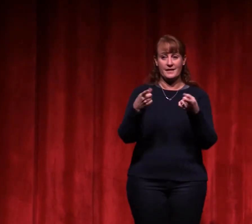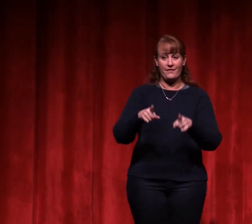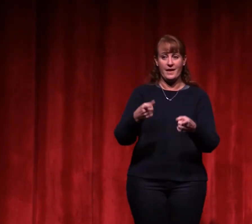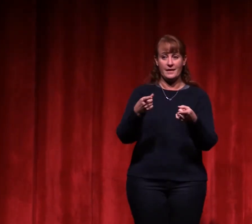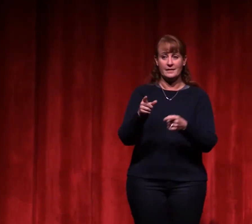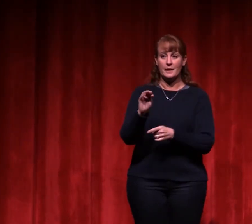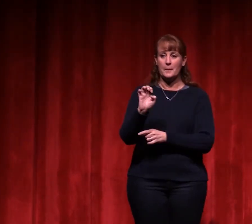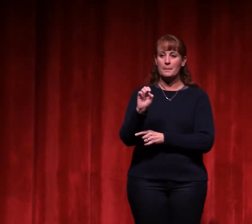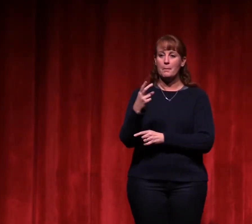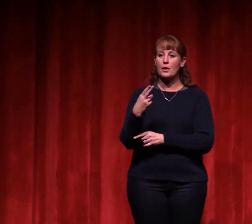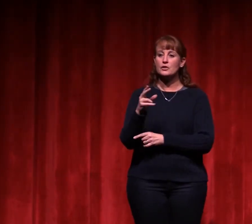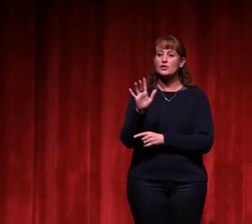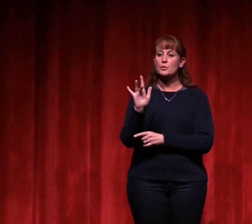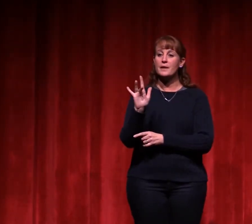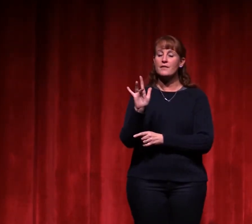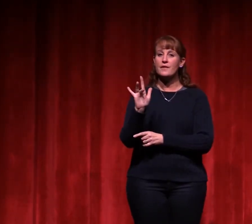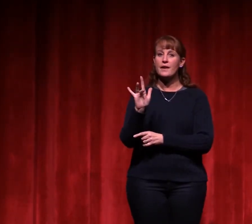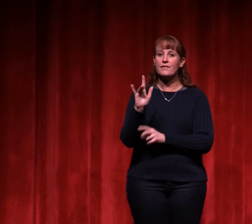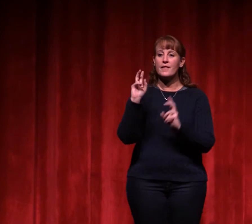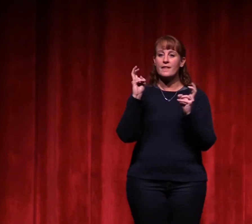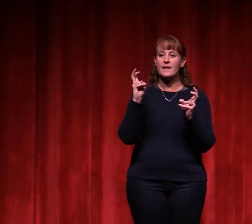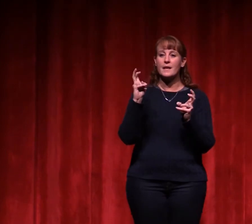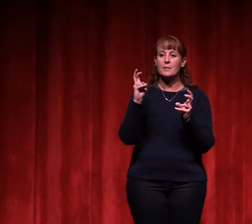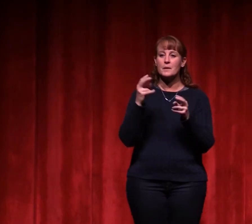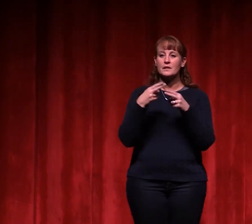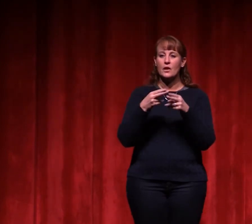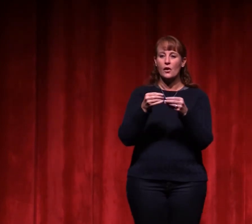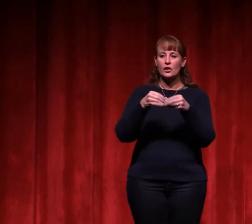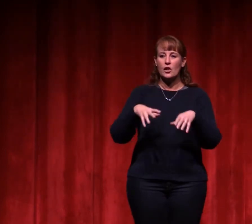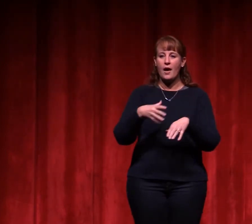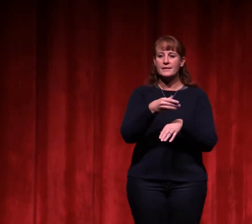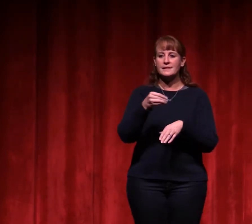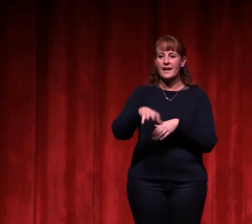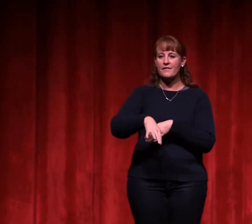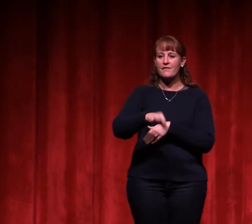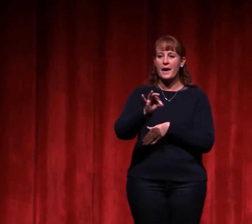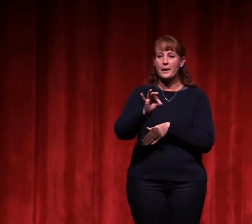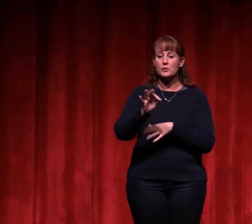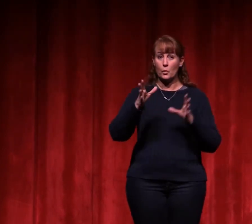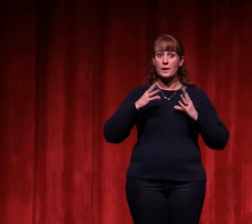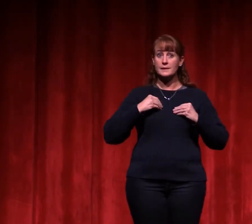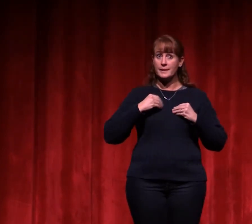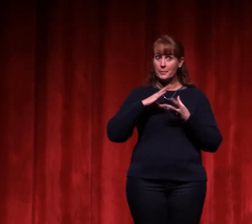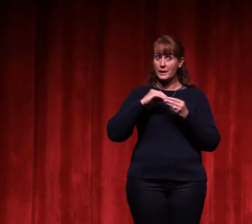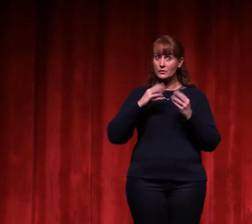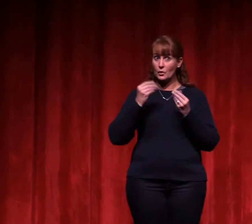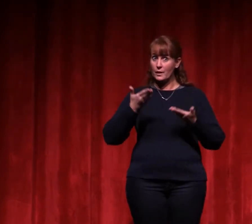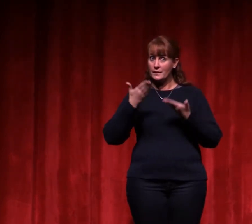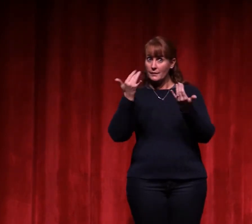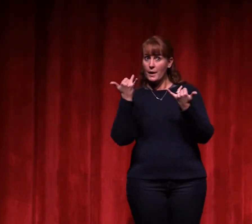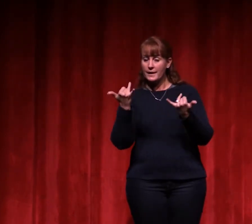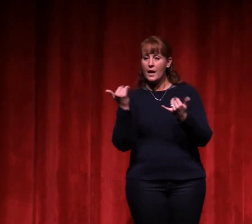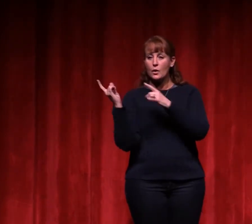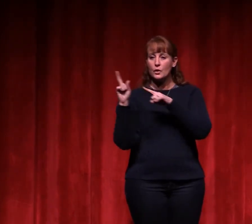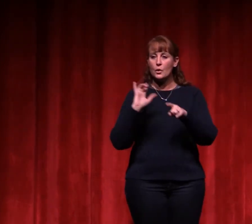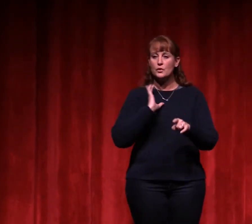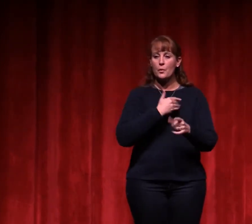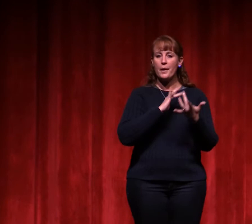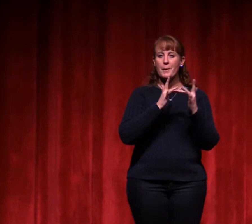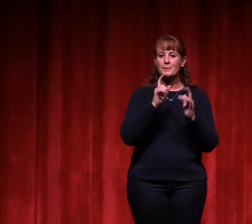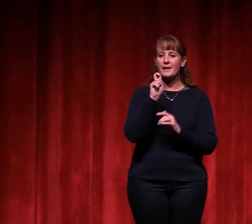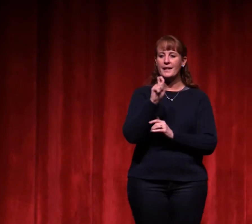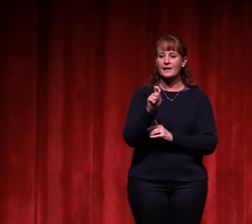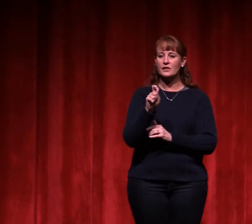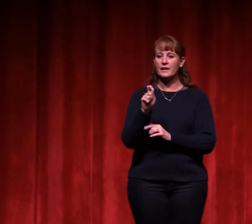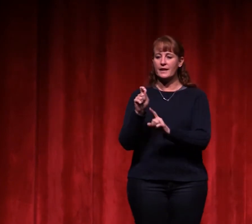March 25th. The theme is Lost and Found. We are taking story pitches for that right now. Go to tellussomething.org and click